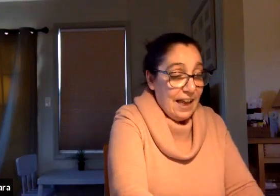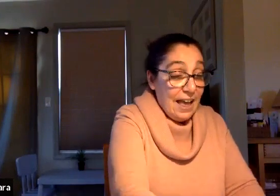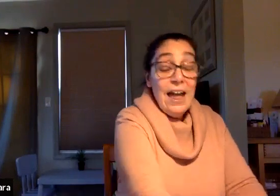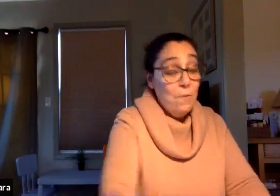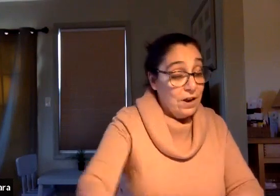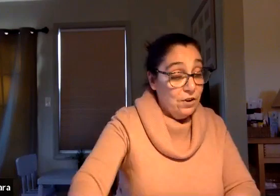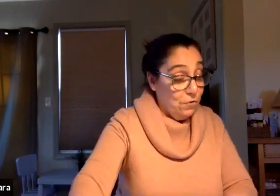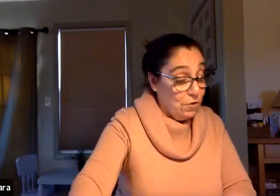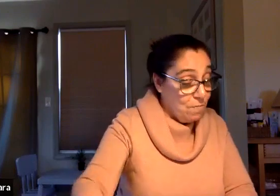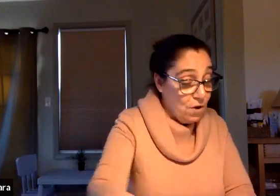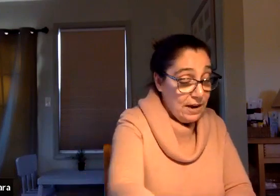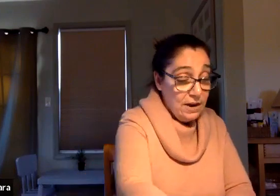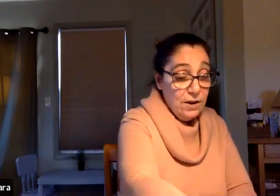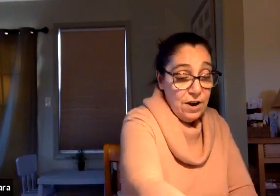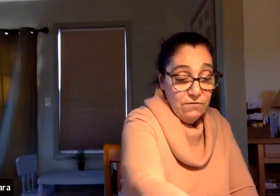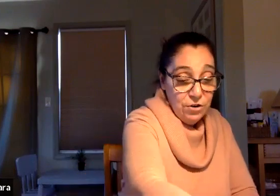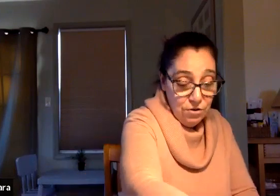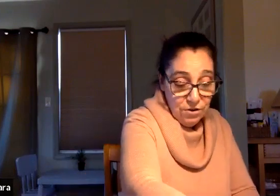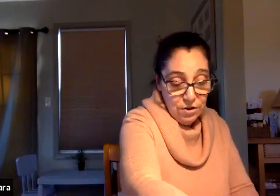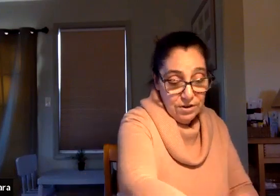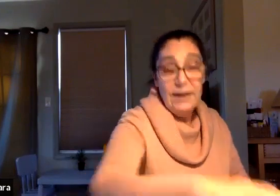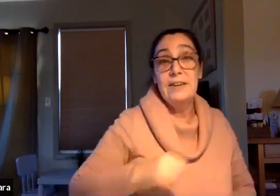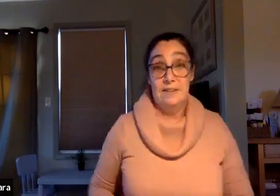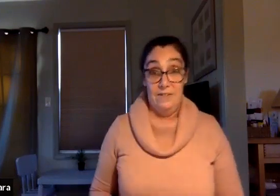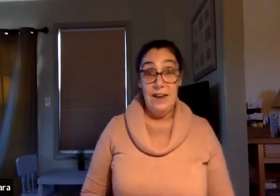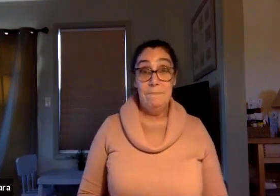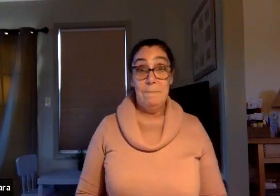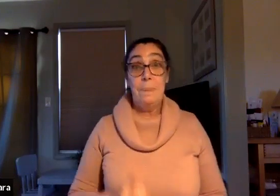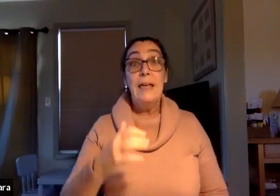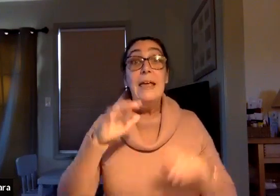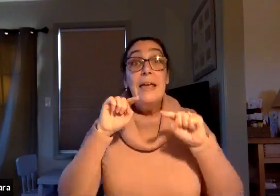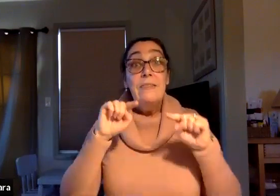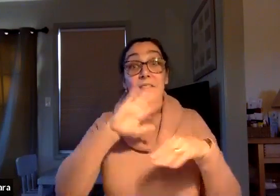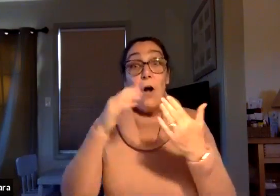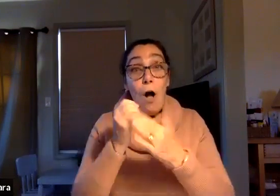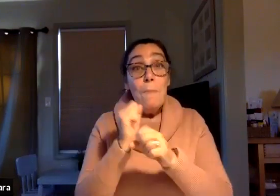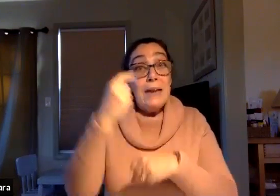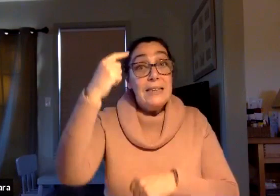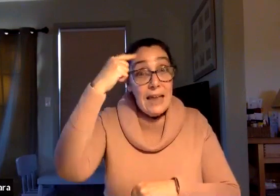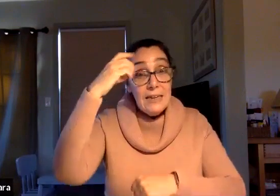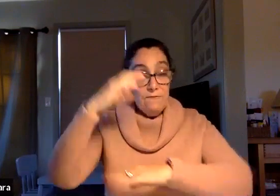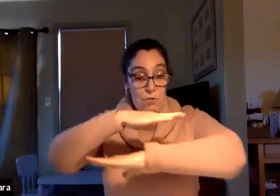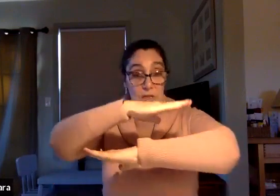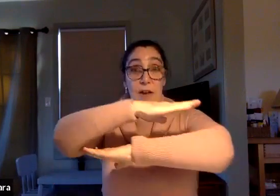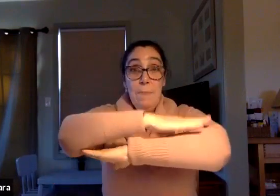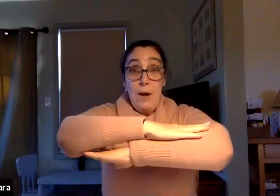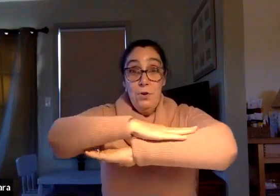And now we're going to do good morning, good afternoon, good night. Okay. This all makes sense if you think about